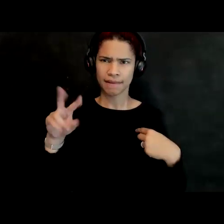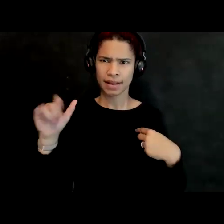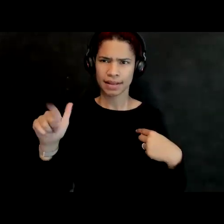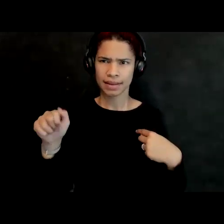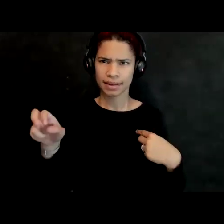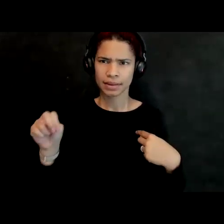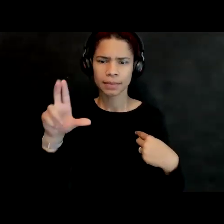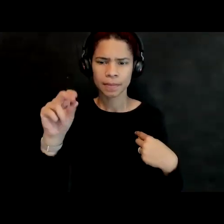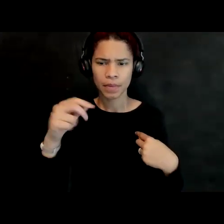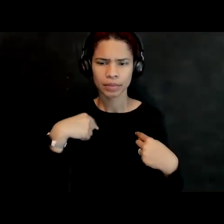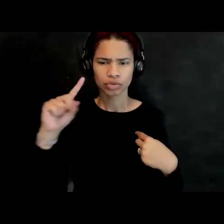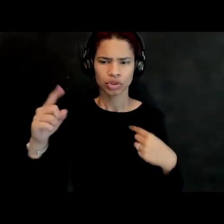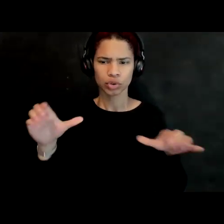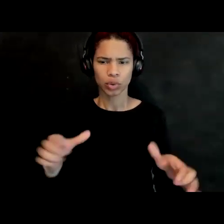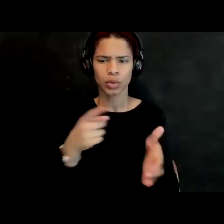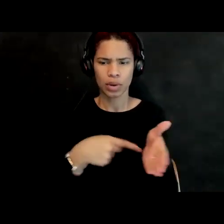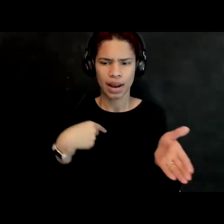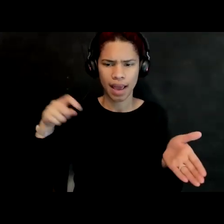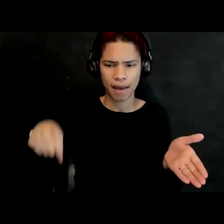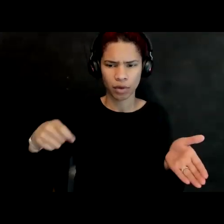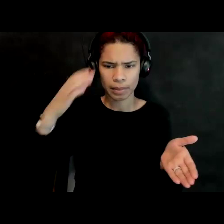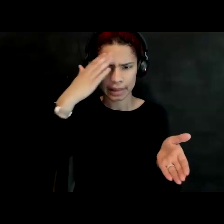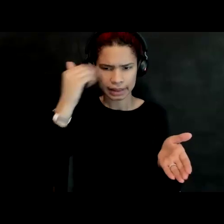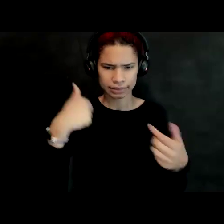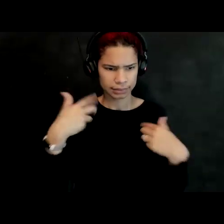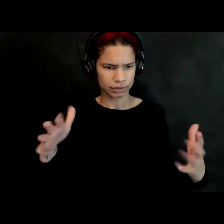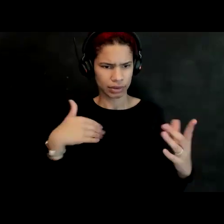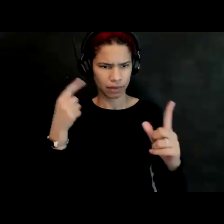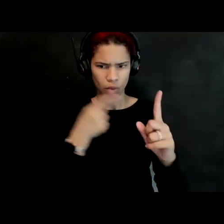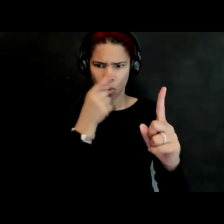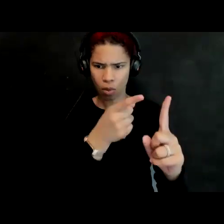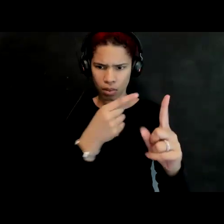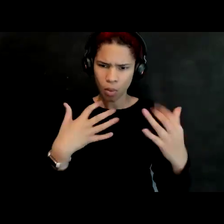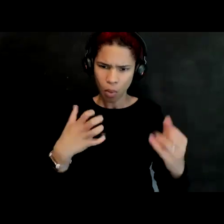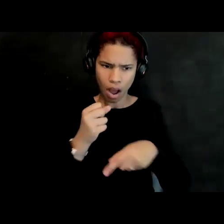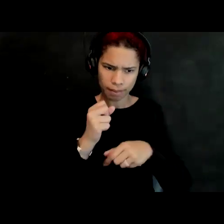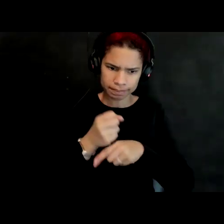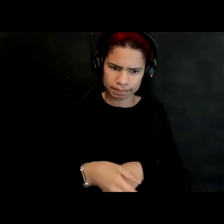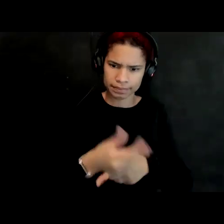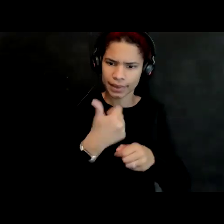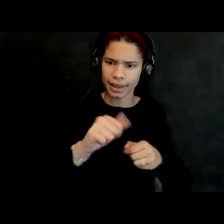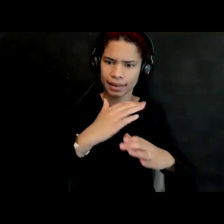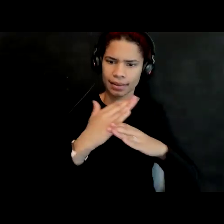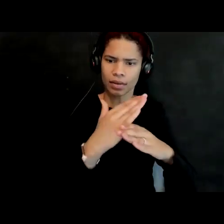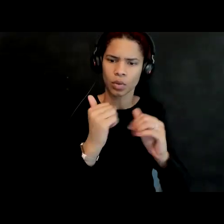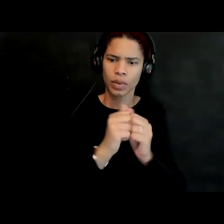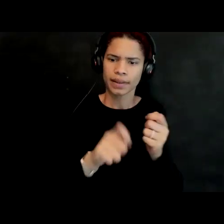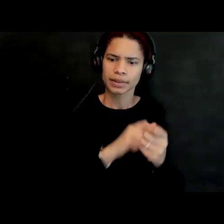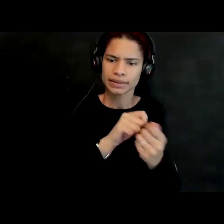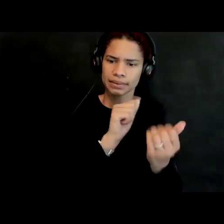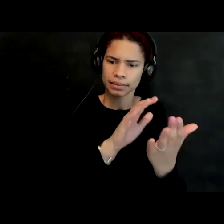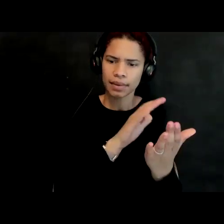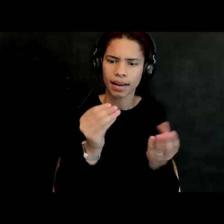what you have to do for the reasons you have to do them, because you have an objective and you want to overcome obstacles with tactics and come to a